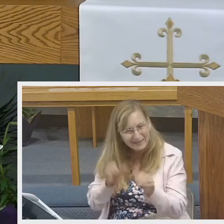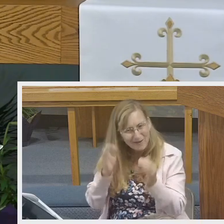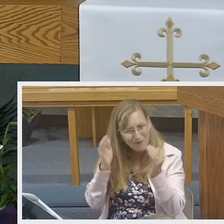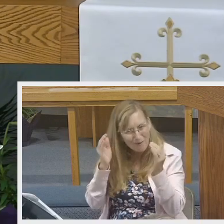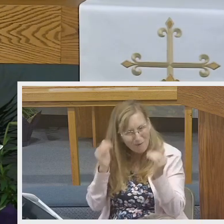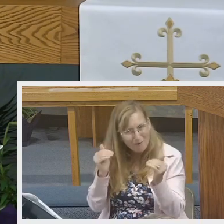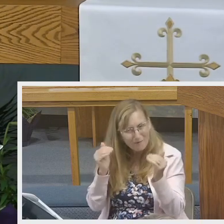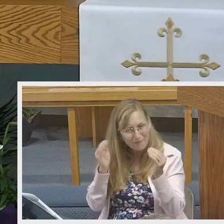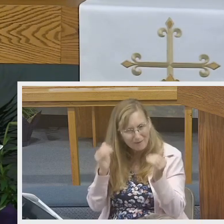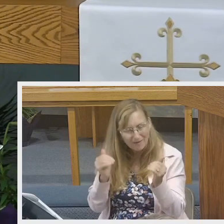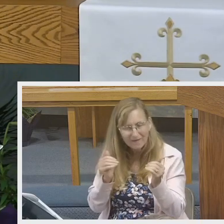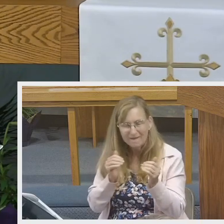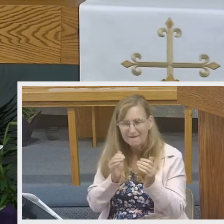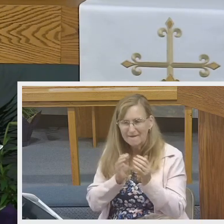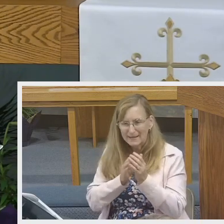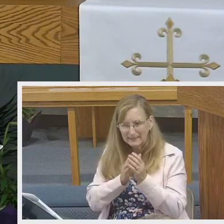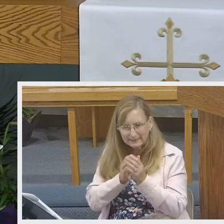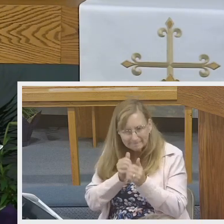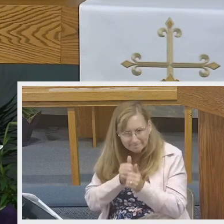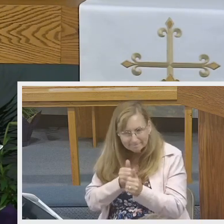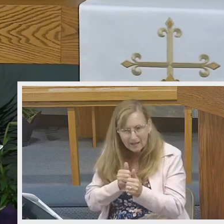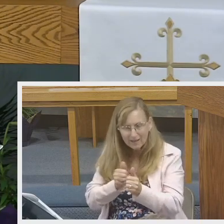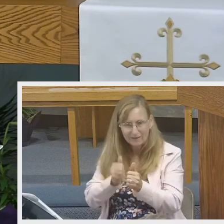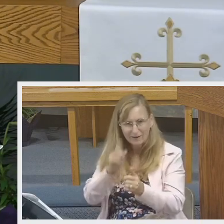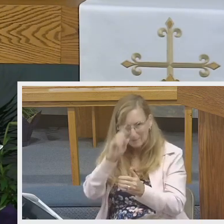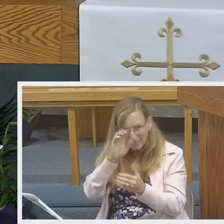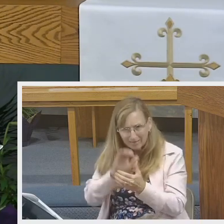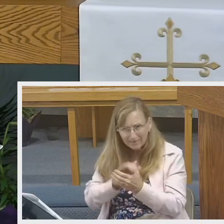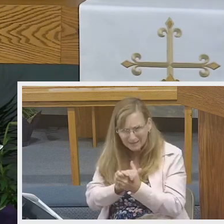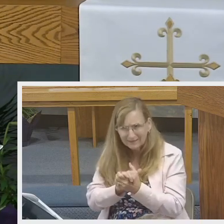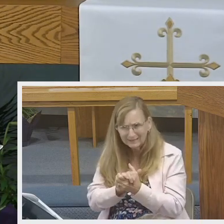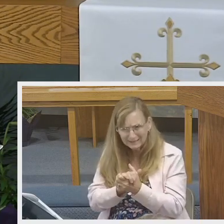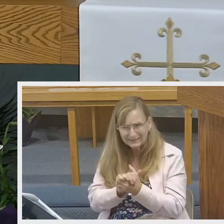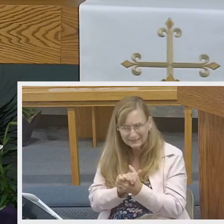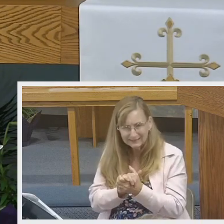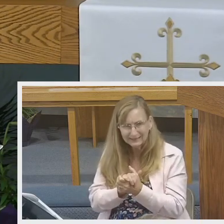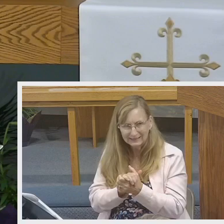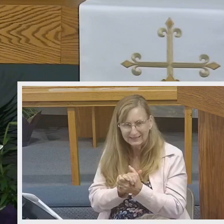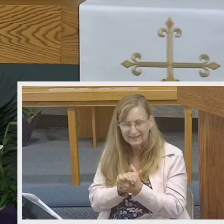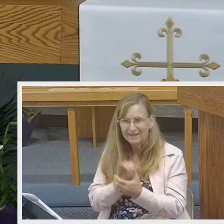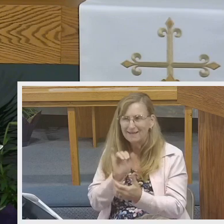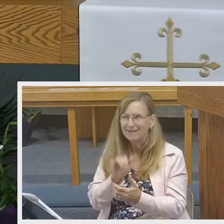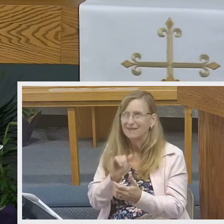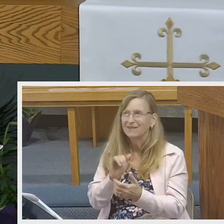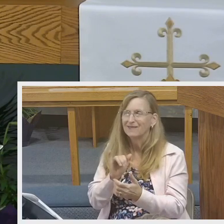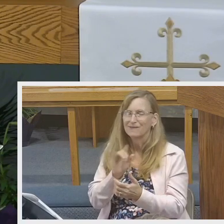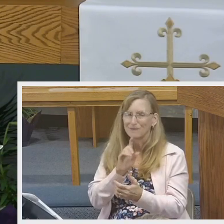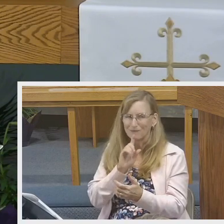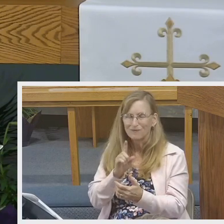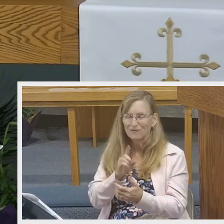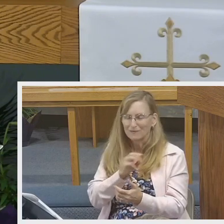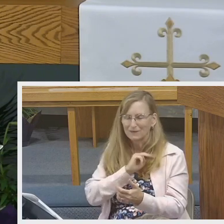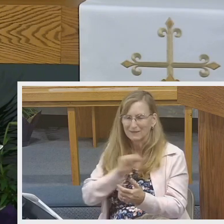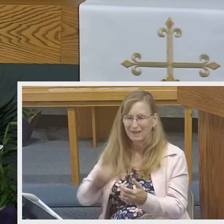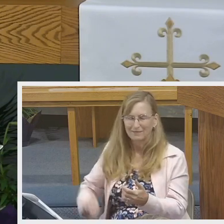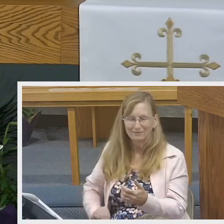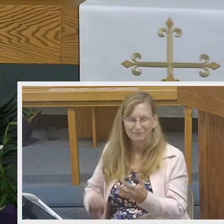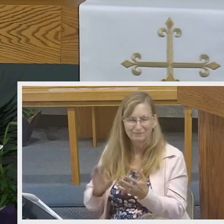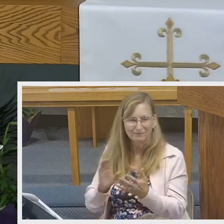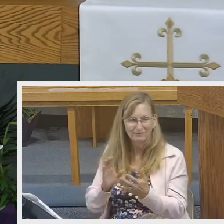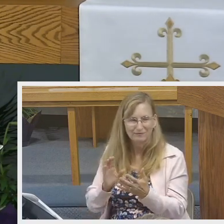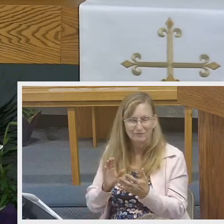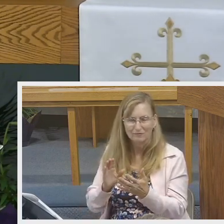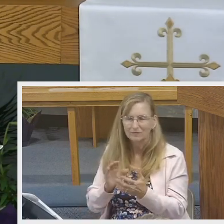who still followed, still believed that this was the Messiah. He convinced